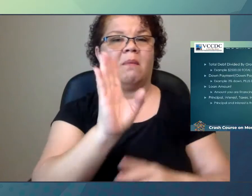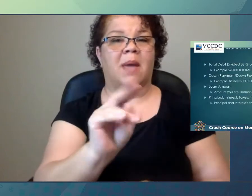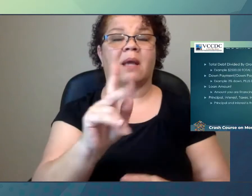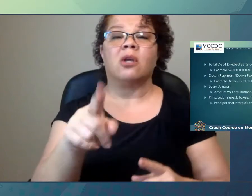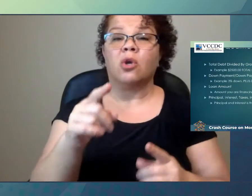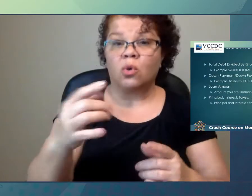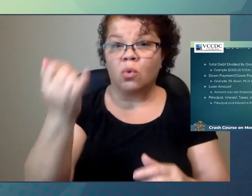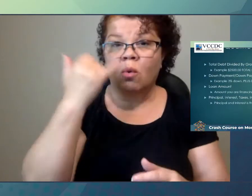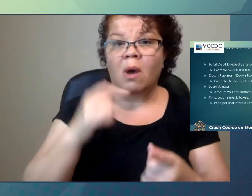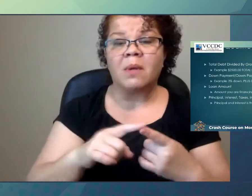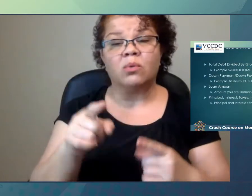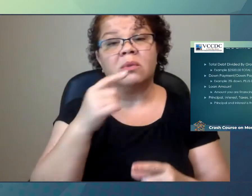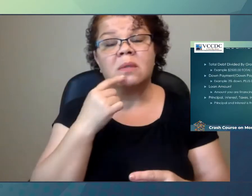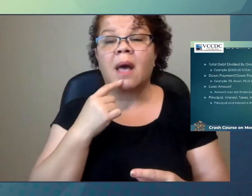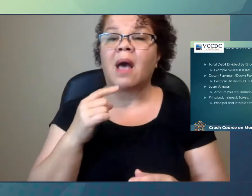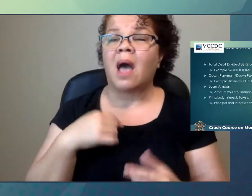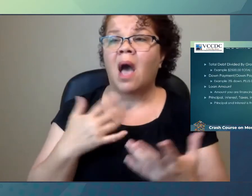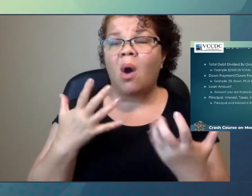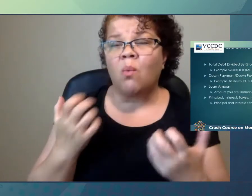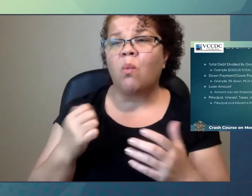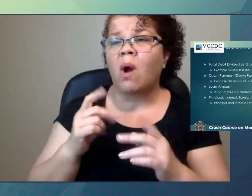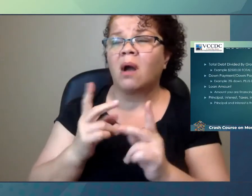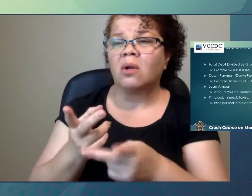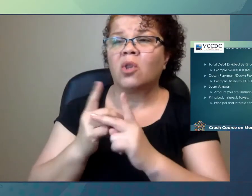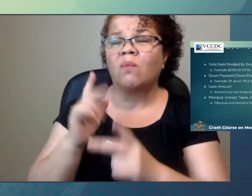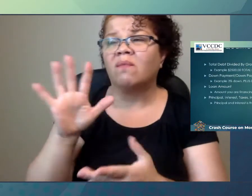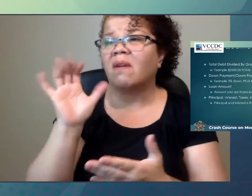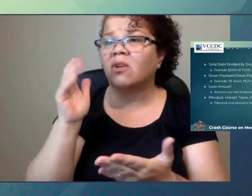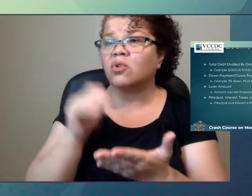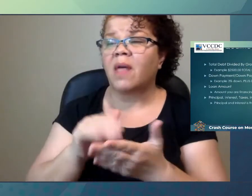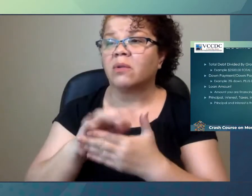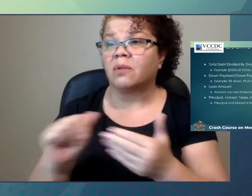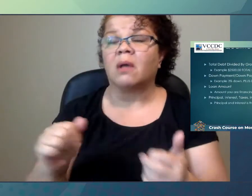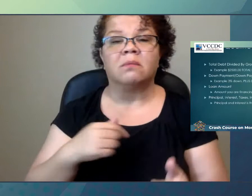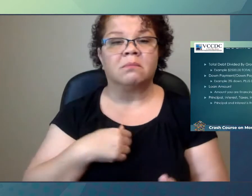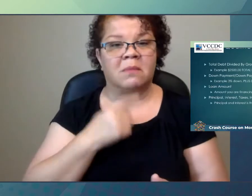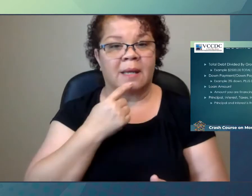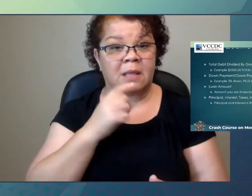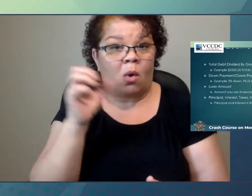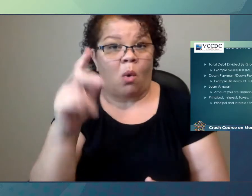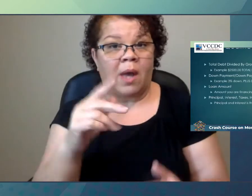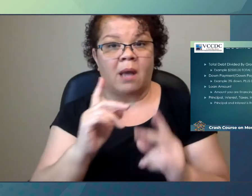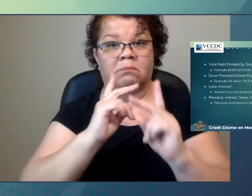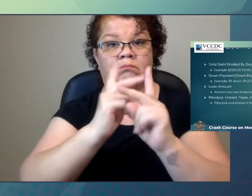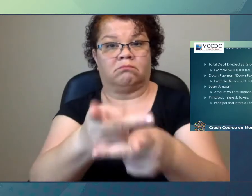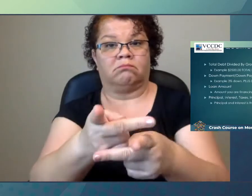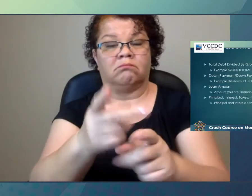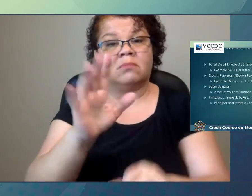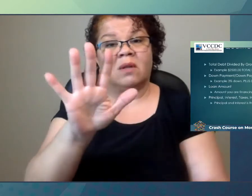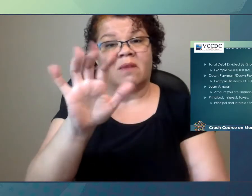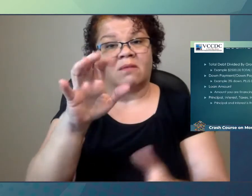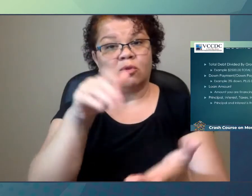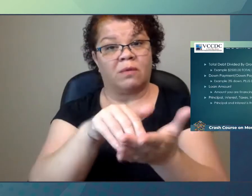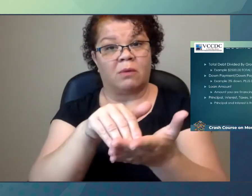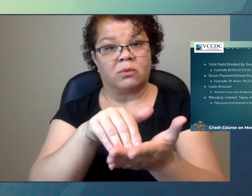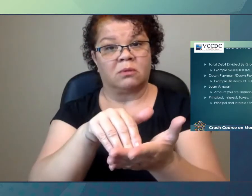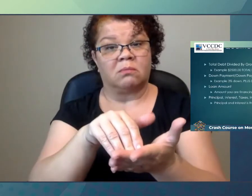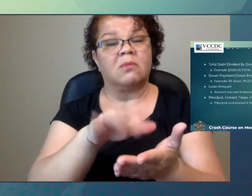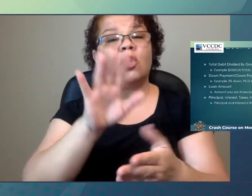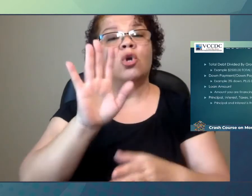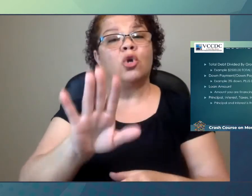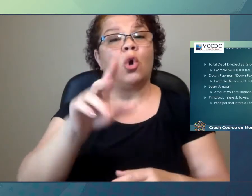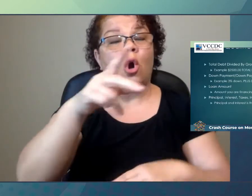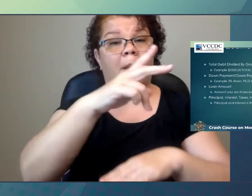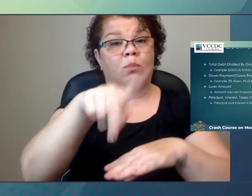said, Veronica, I want a loan for $500,000. I said, okay, here's $500,000. Your principal and